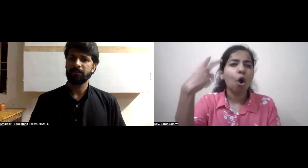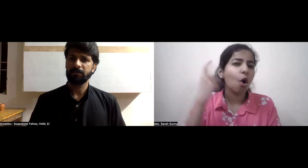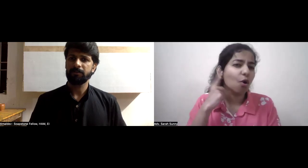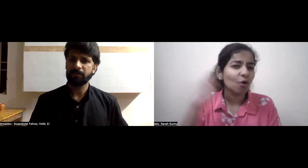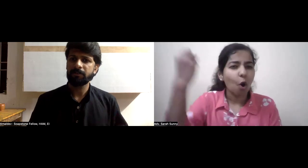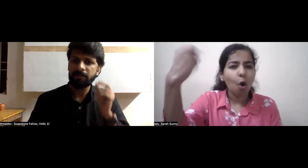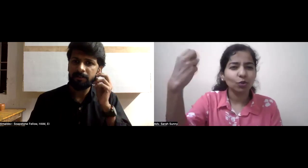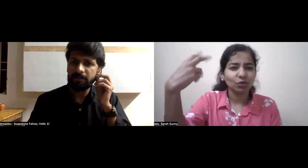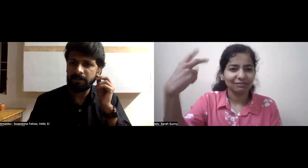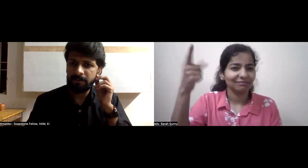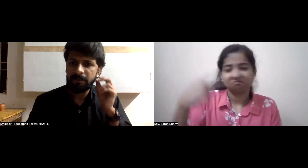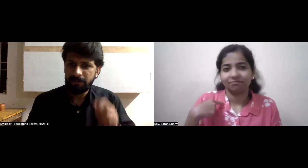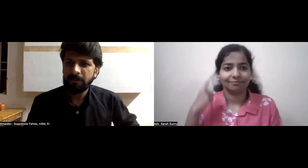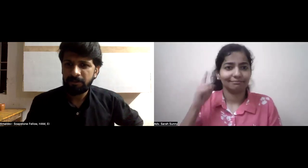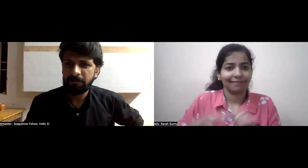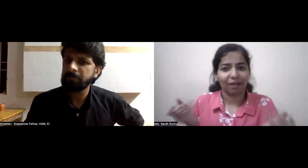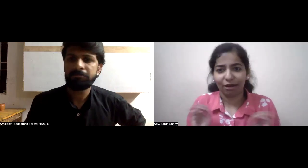uh,